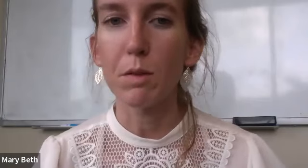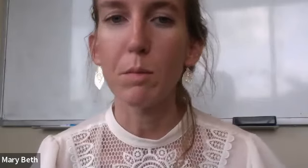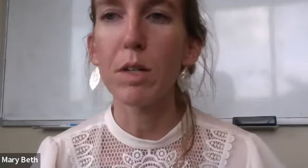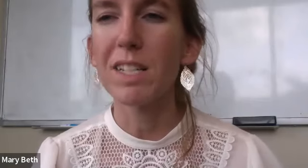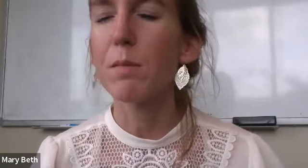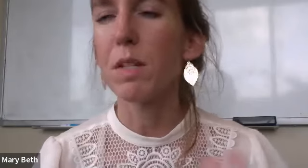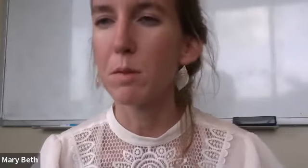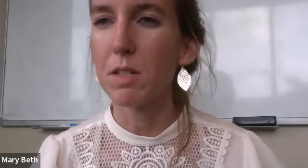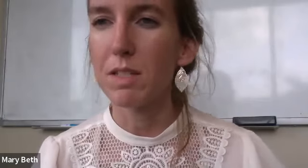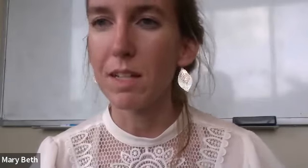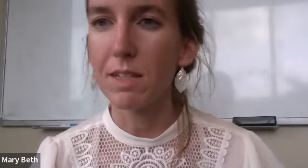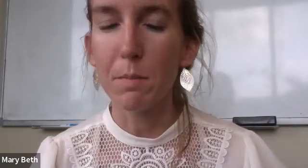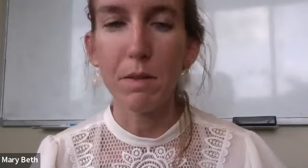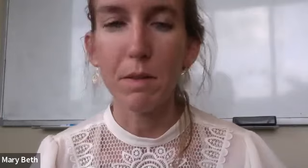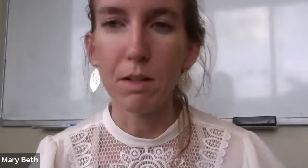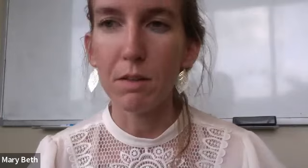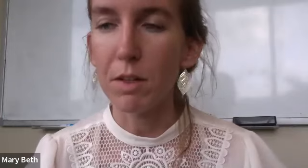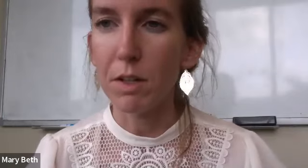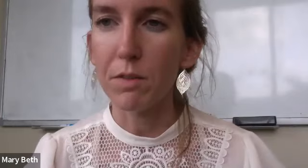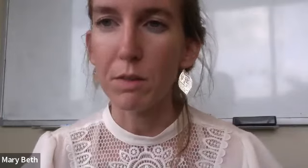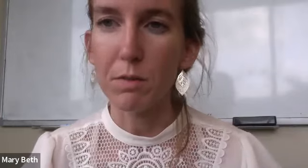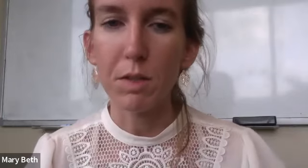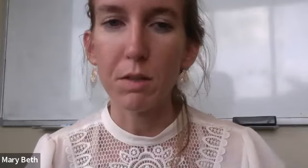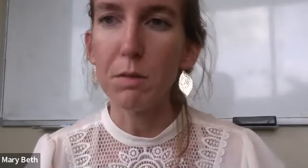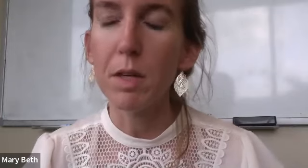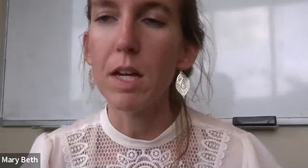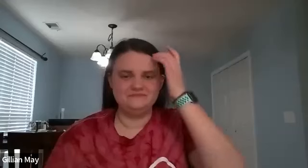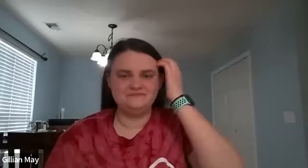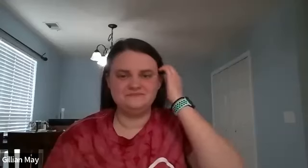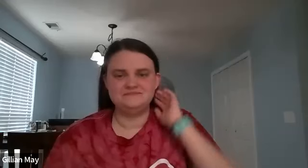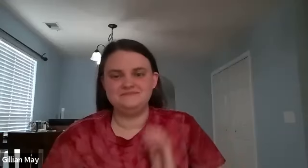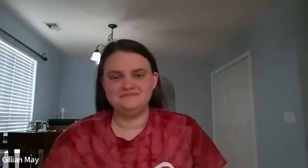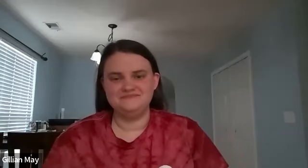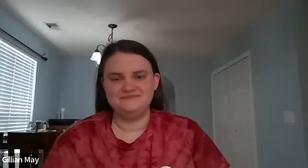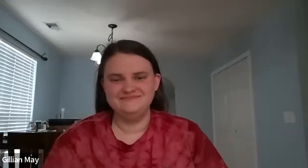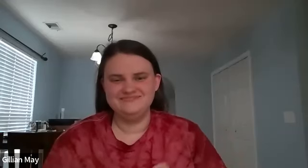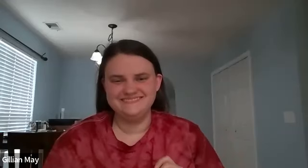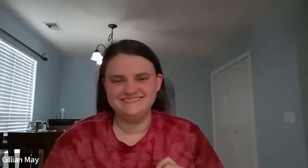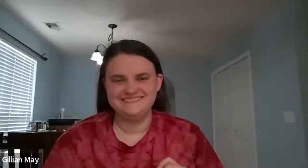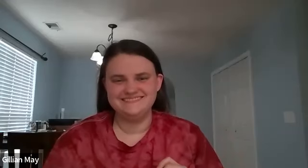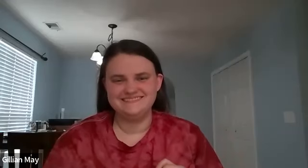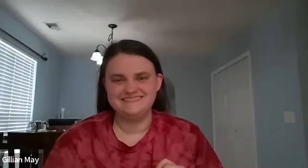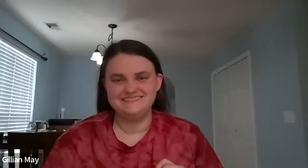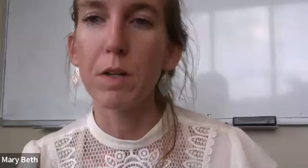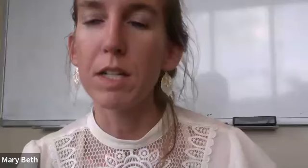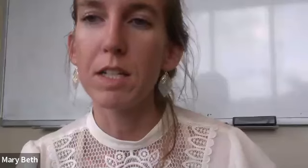it more. And sometimes we just like type in a note on our phone too. But one of my friends,